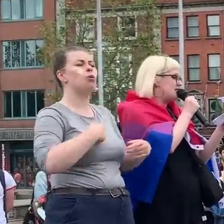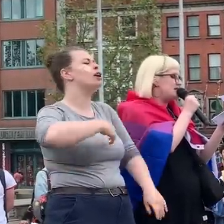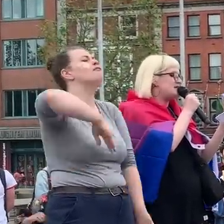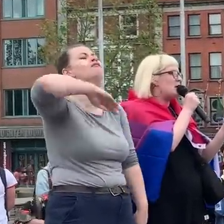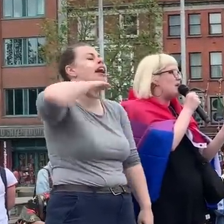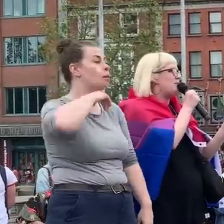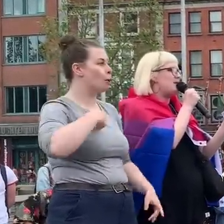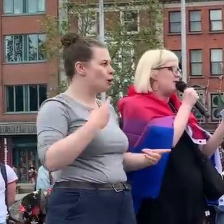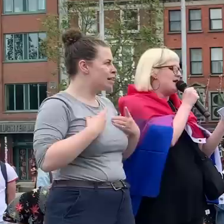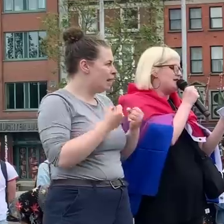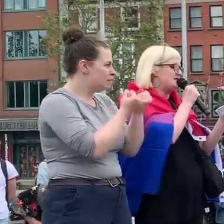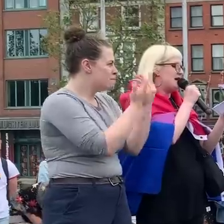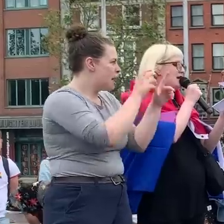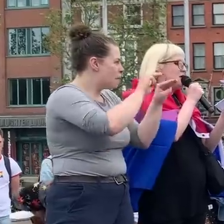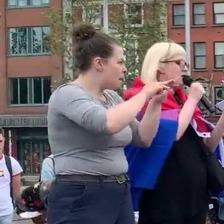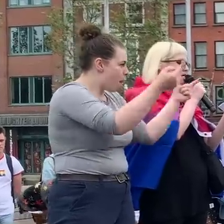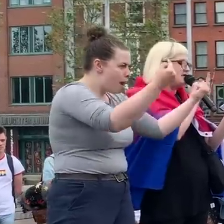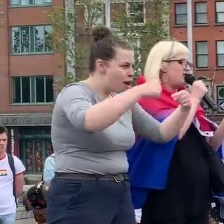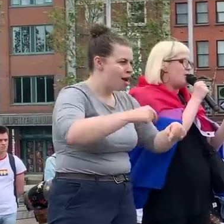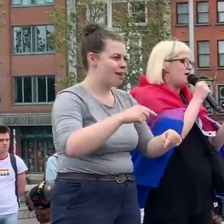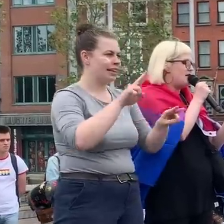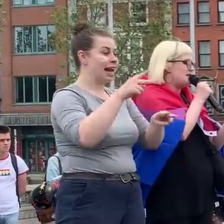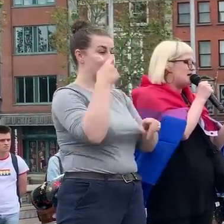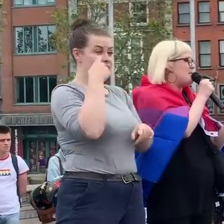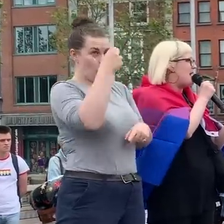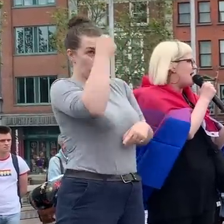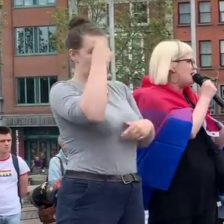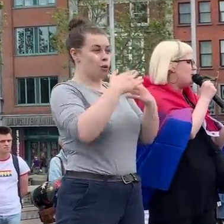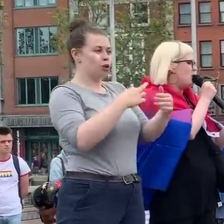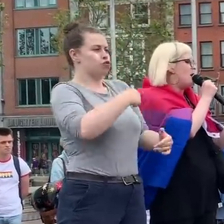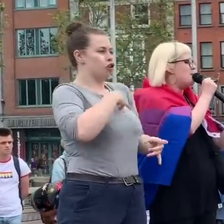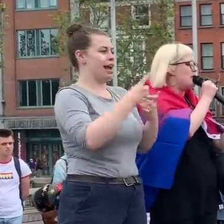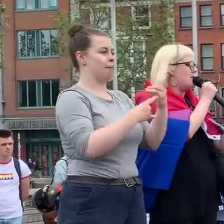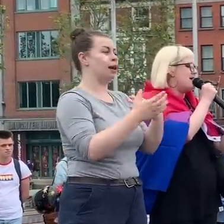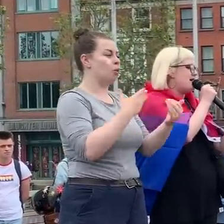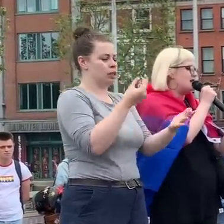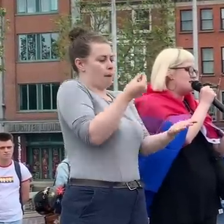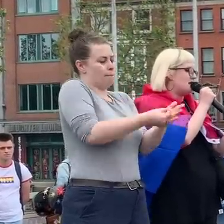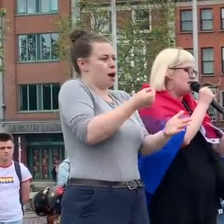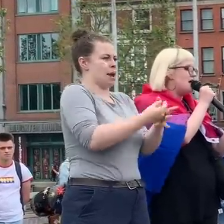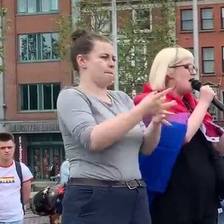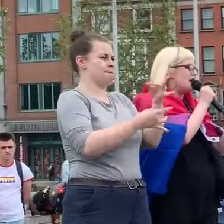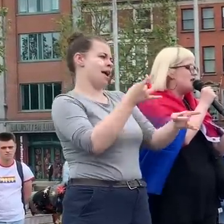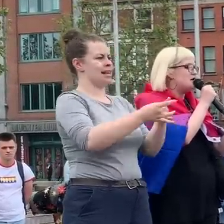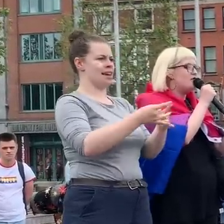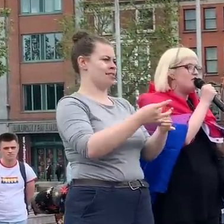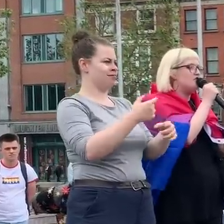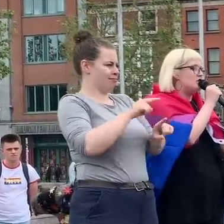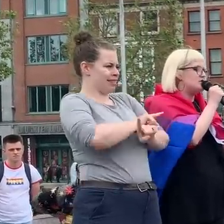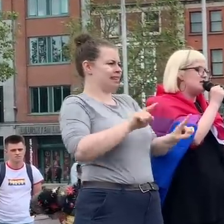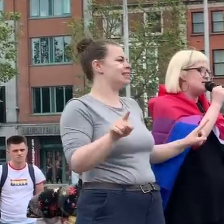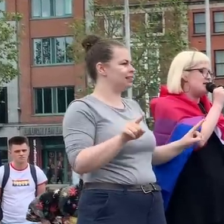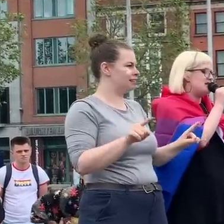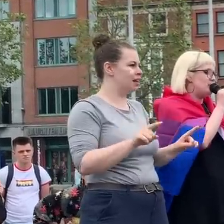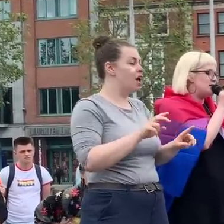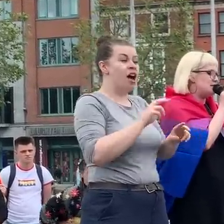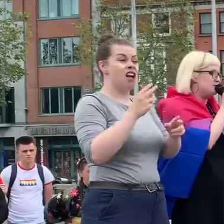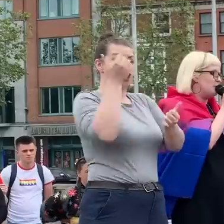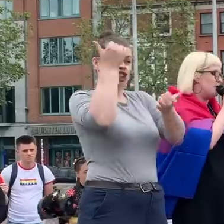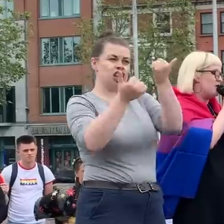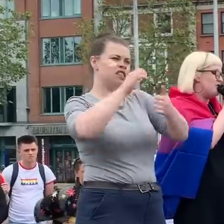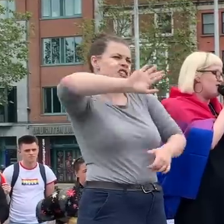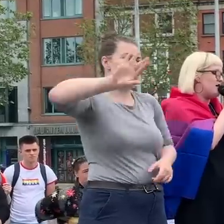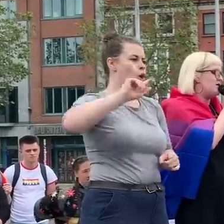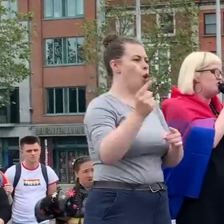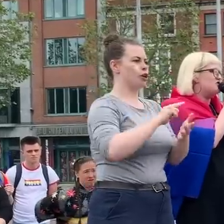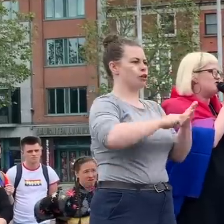We're delighted to see so many people here today who can see it for what it is, a marketing ploy, a money-making exercise, a gloss over an unjust system that exploits us